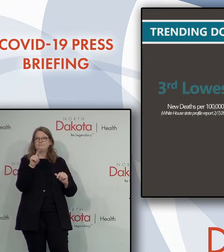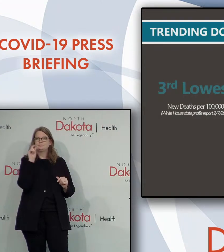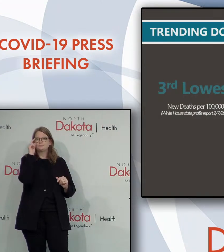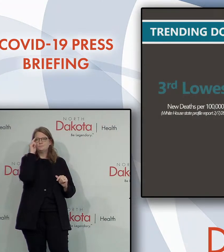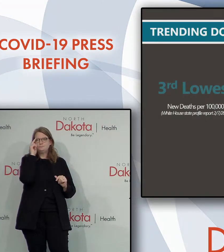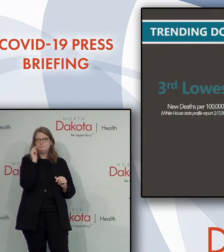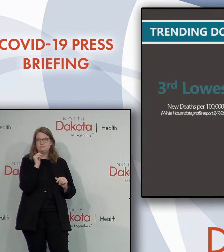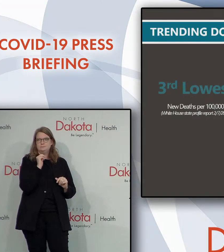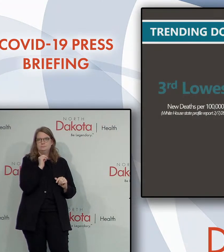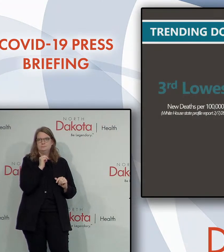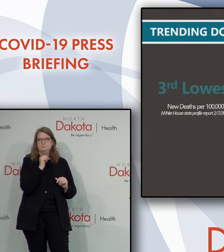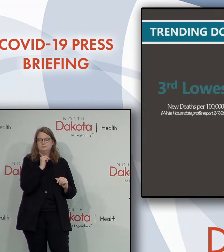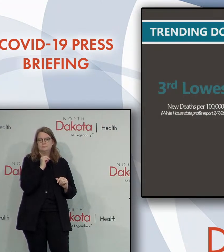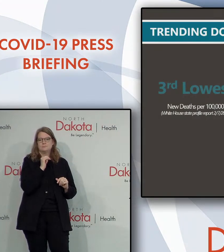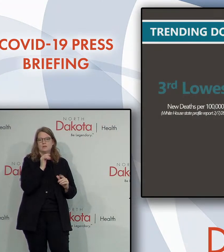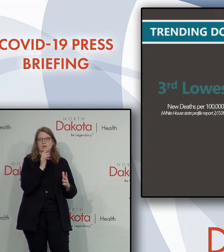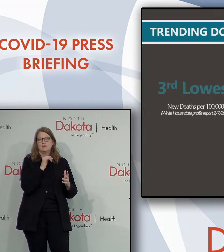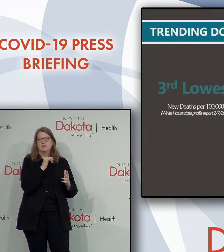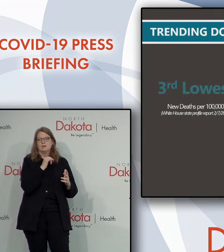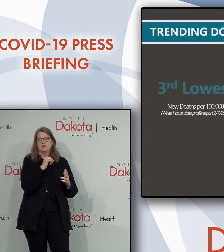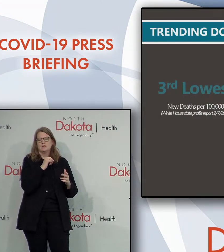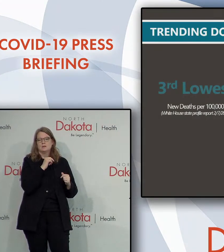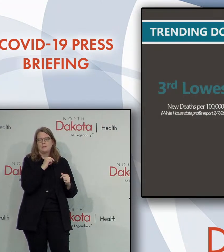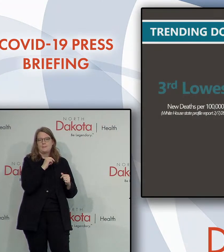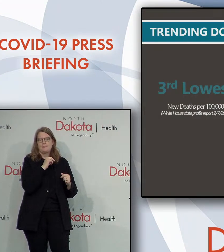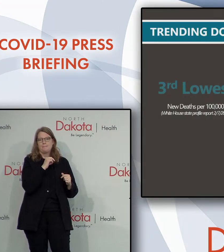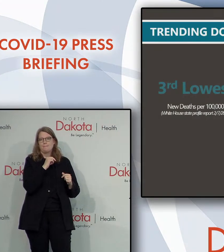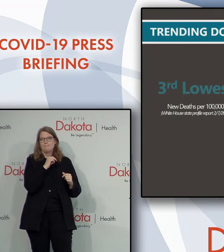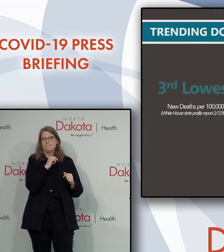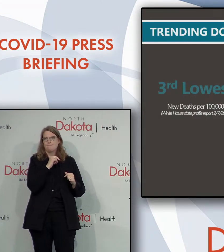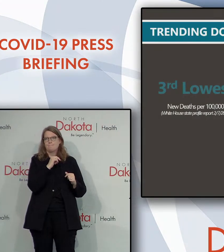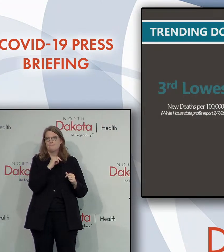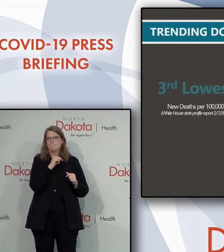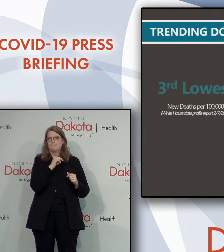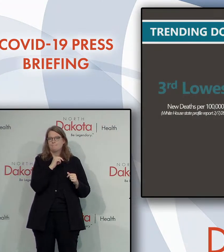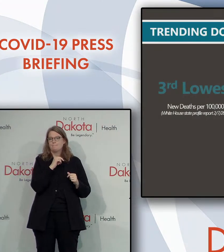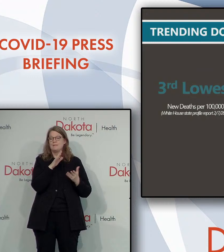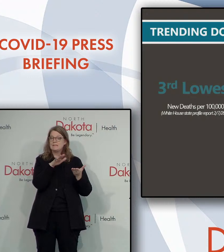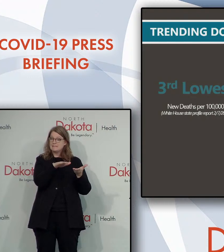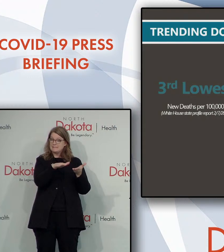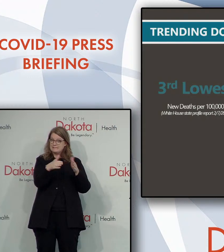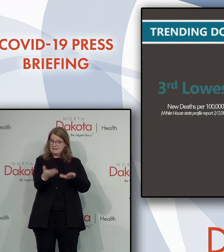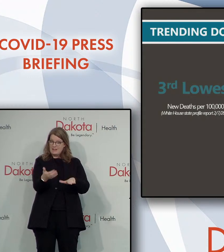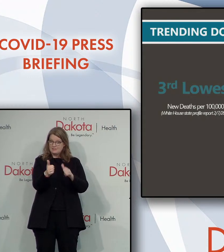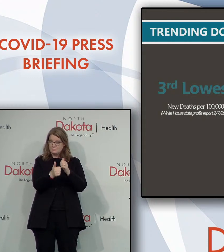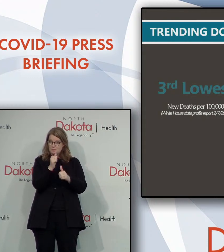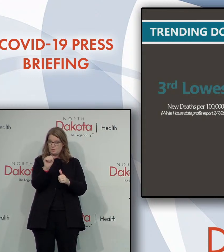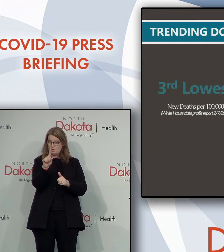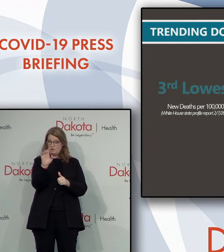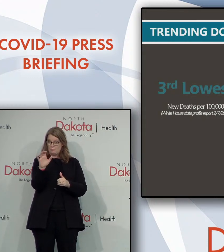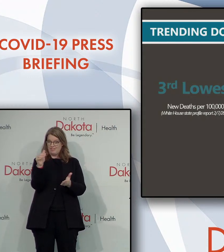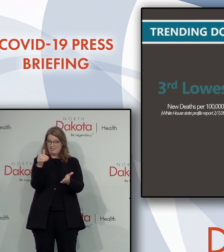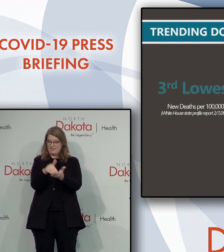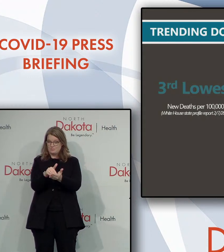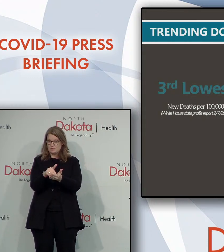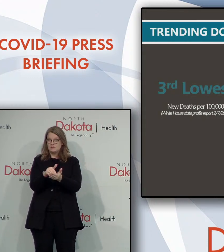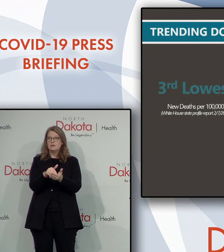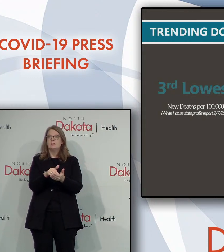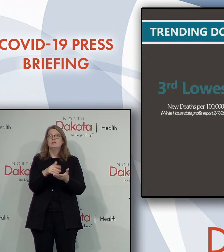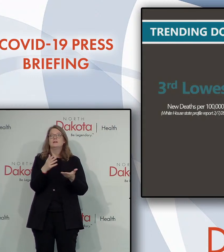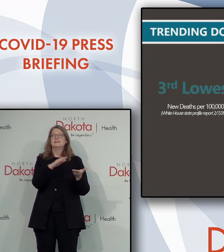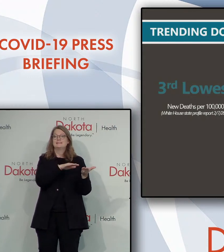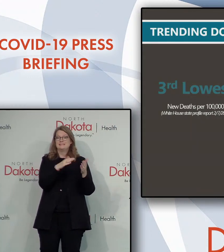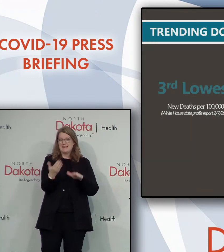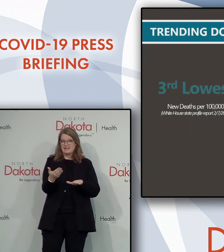take a look at where we are in terms of deaths per 100,000. Again, deaths